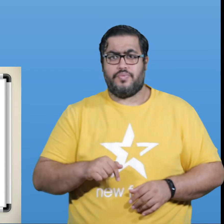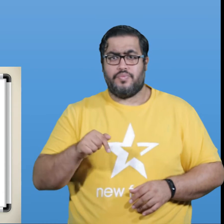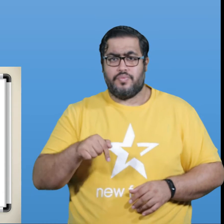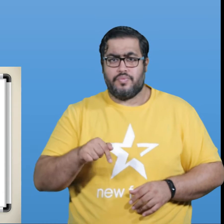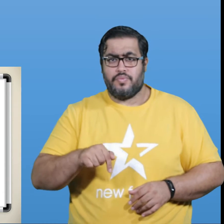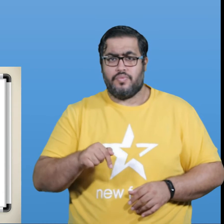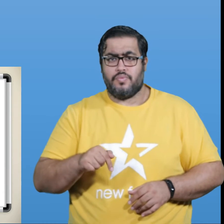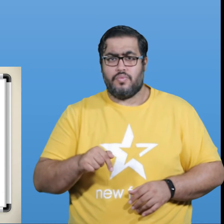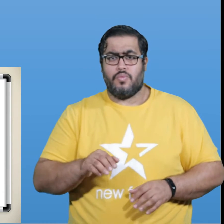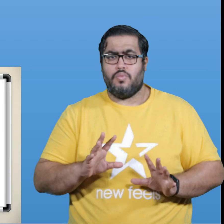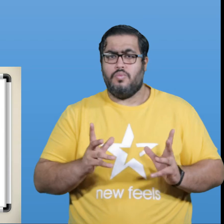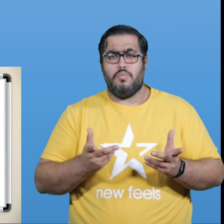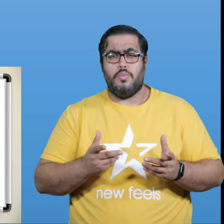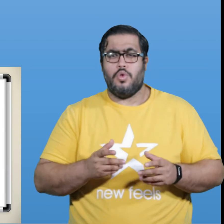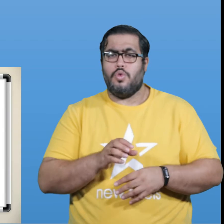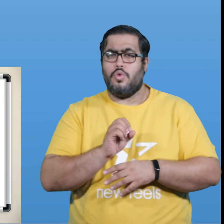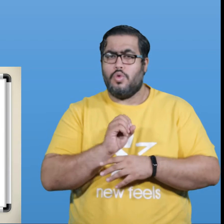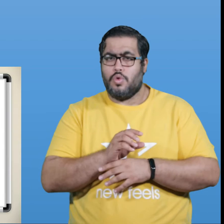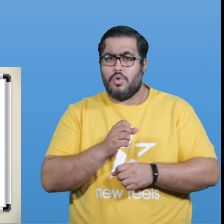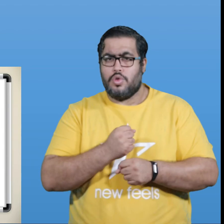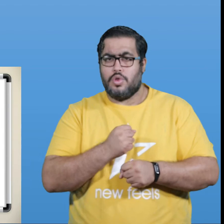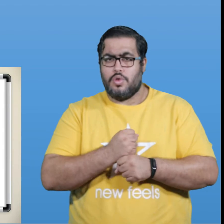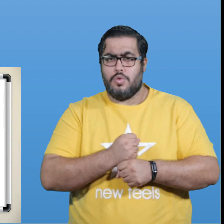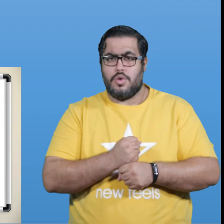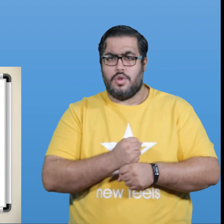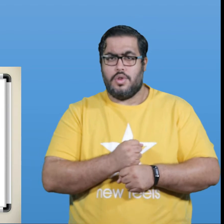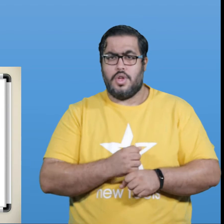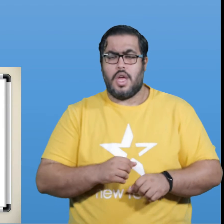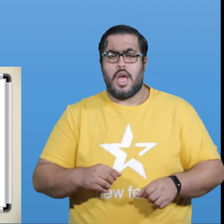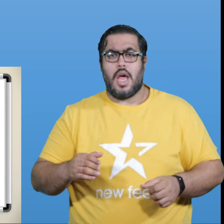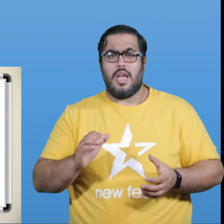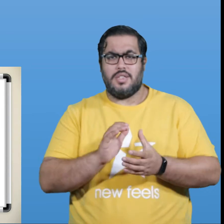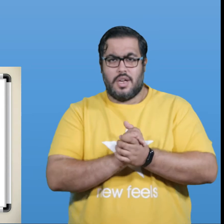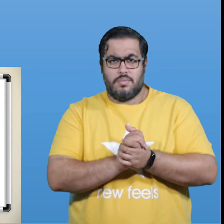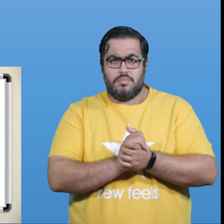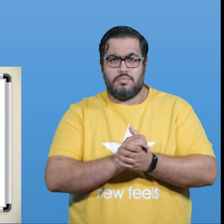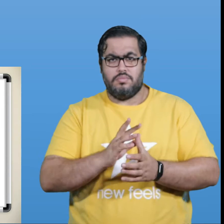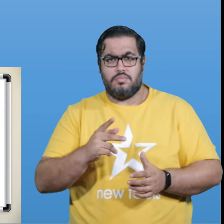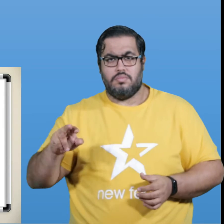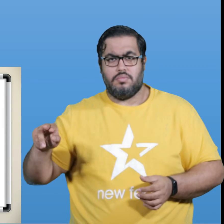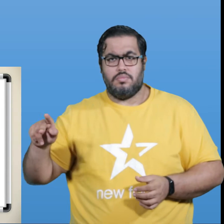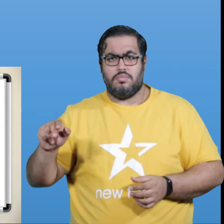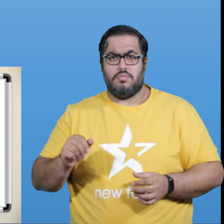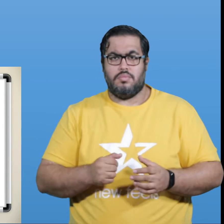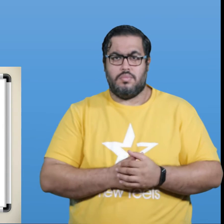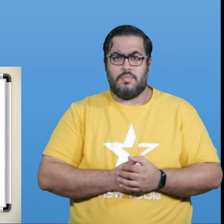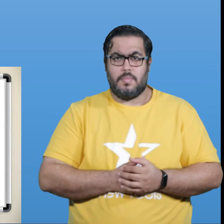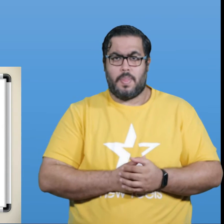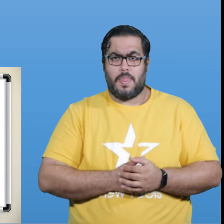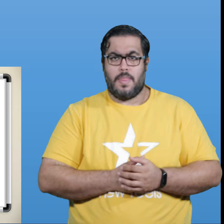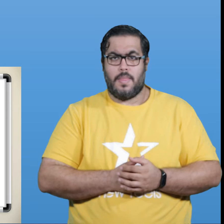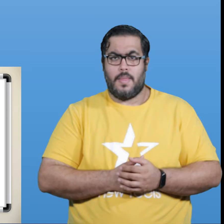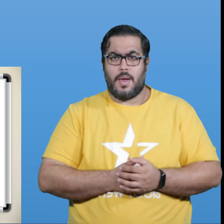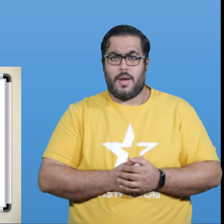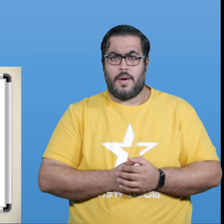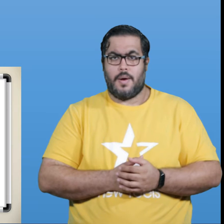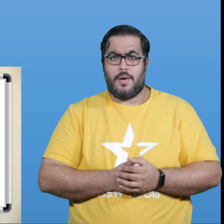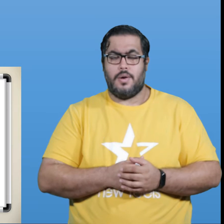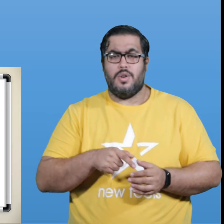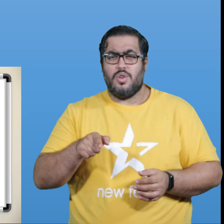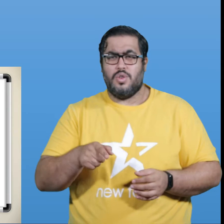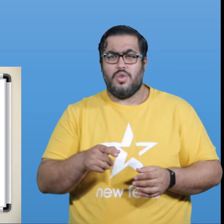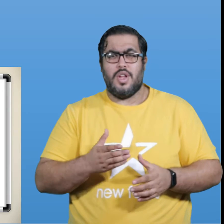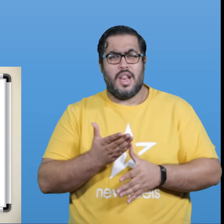it is arranged by a close friend or relative. It is intended to welcome the parents into parenthood. It is also intended to ease